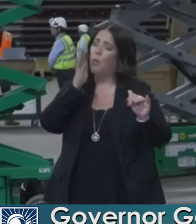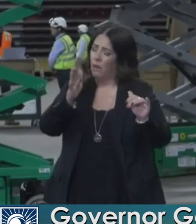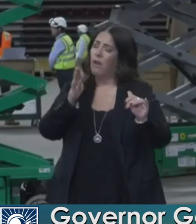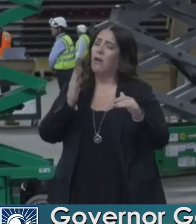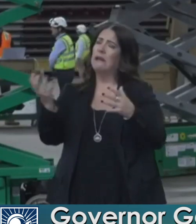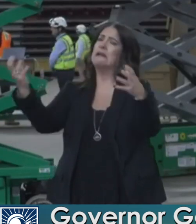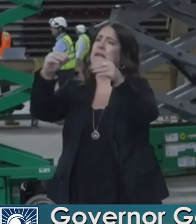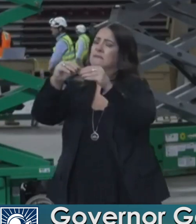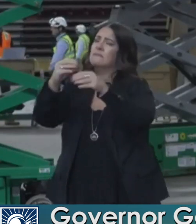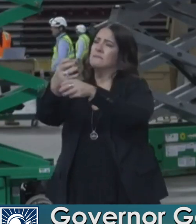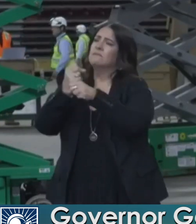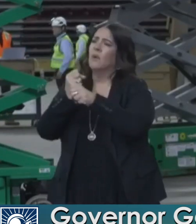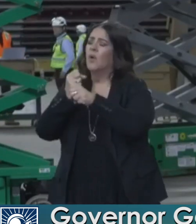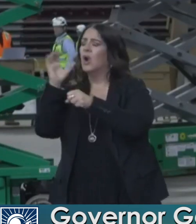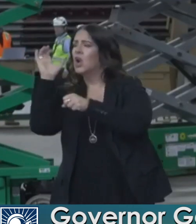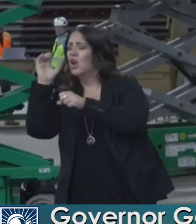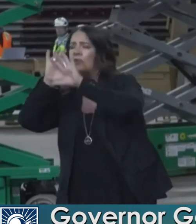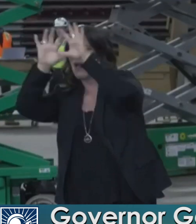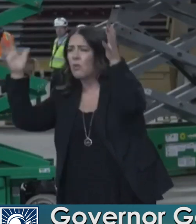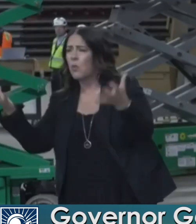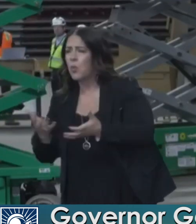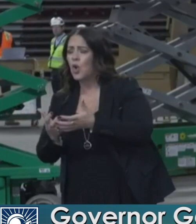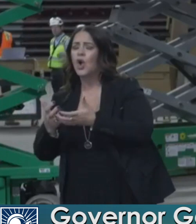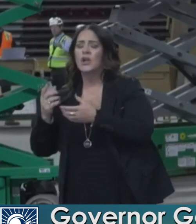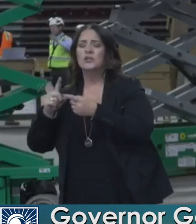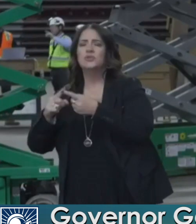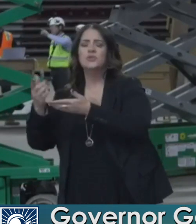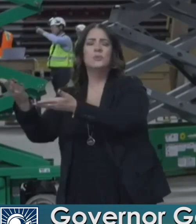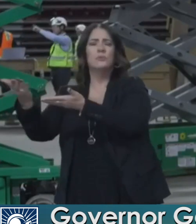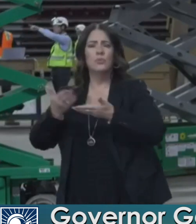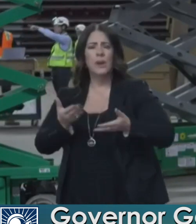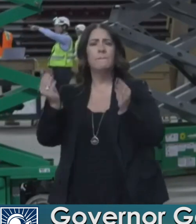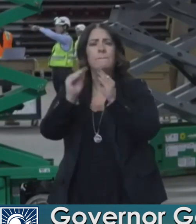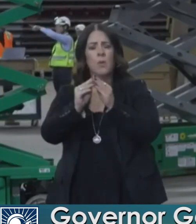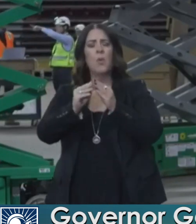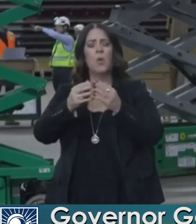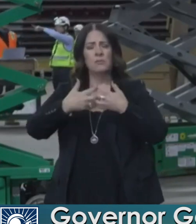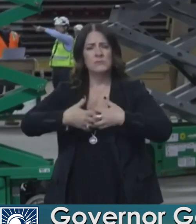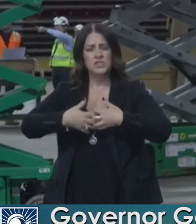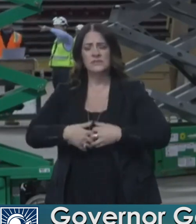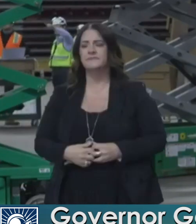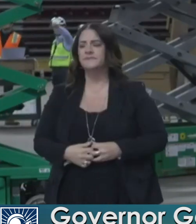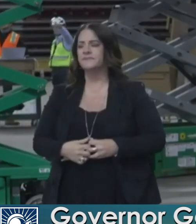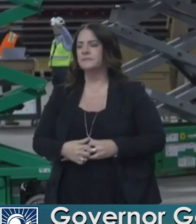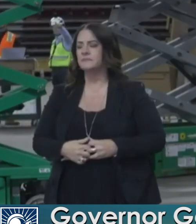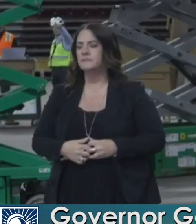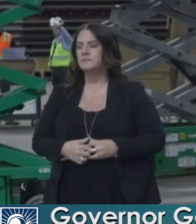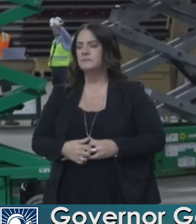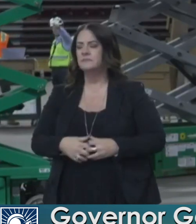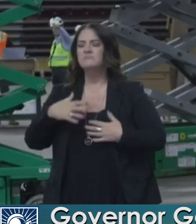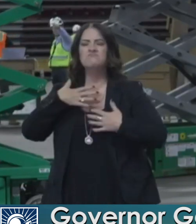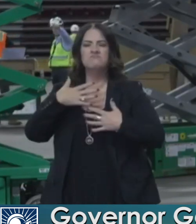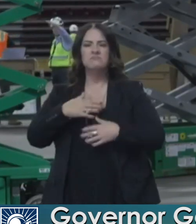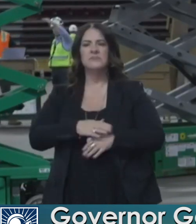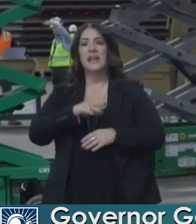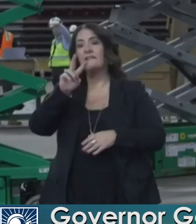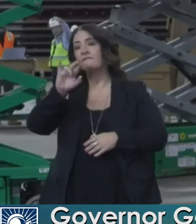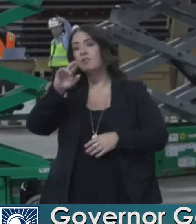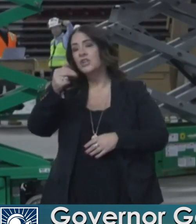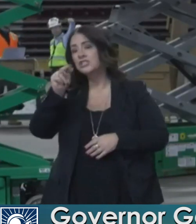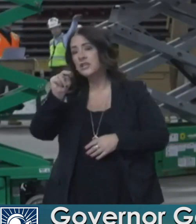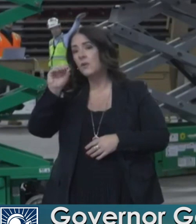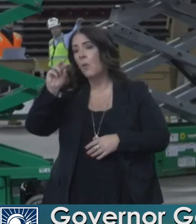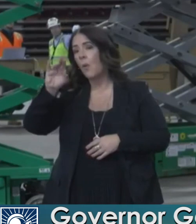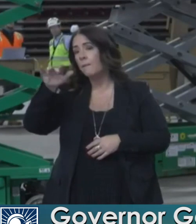procure even more ventilators and continue to work with companies on bridge ventilators like the ones we've been talking about, that Virgin Orbit and